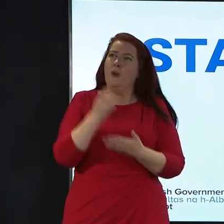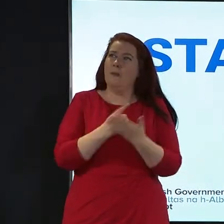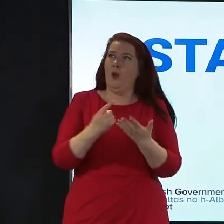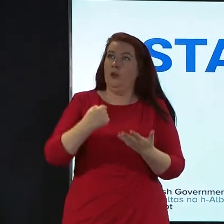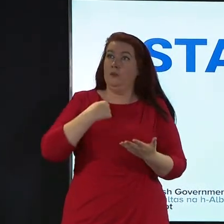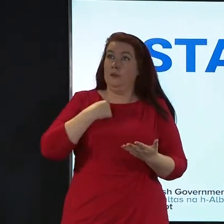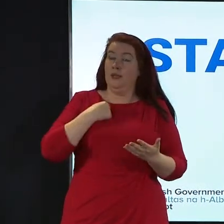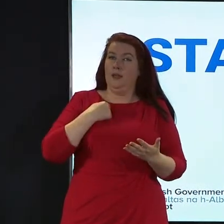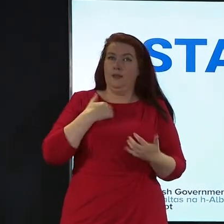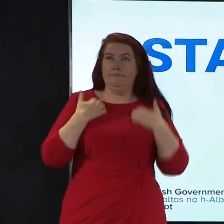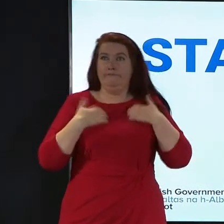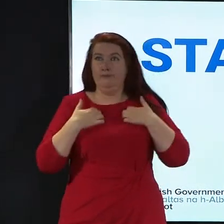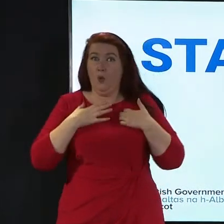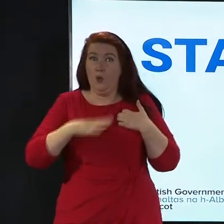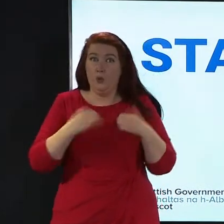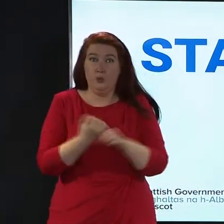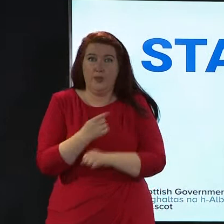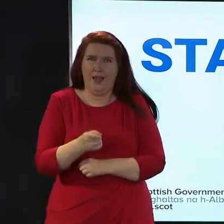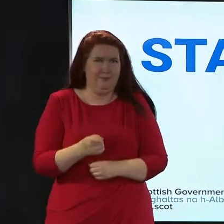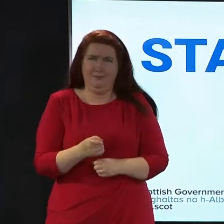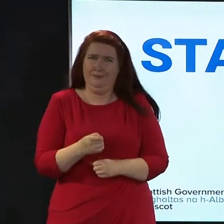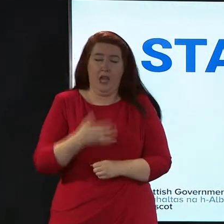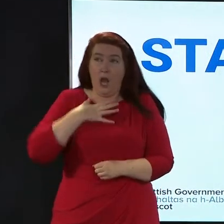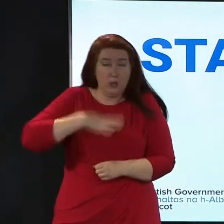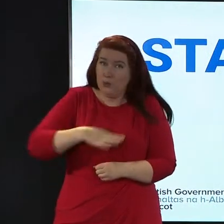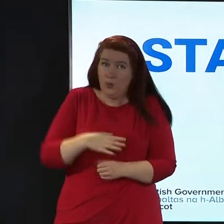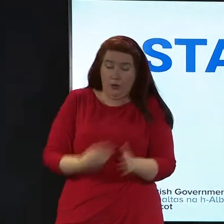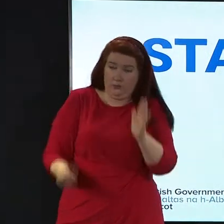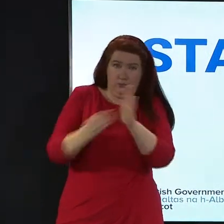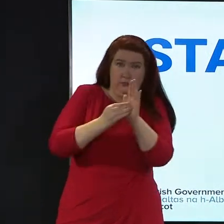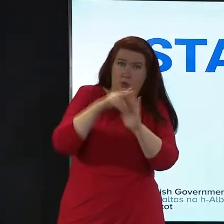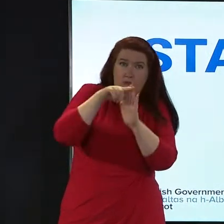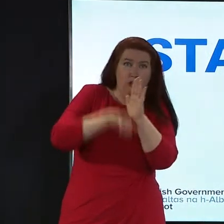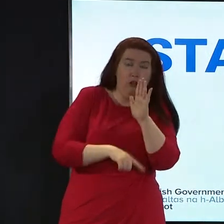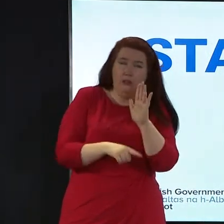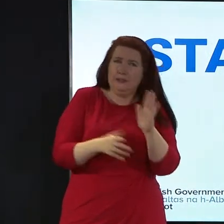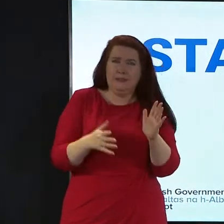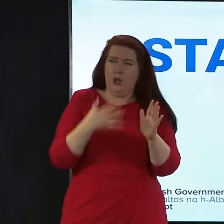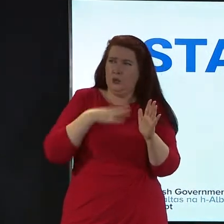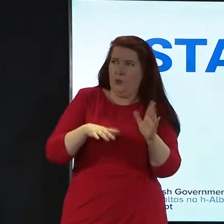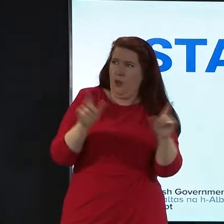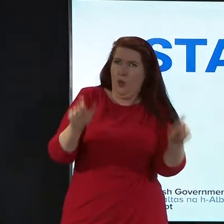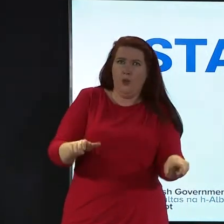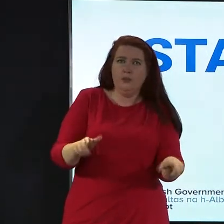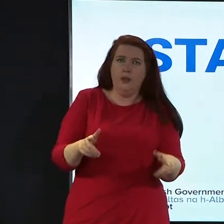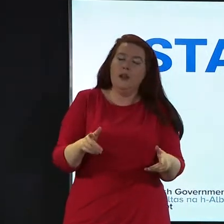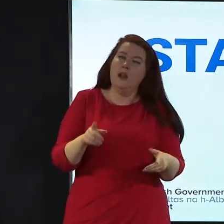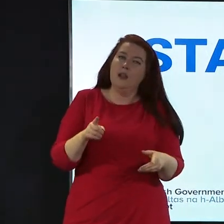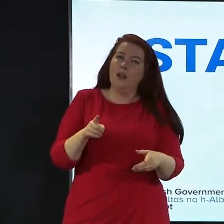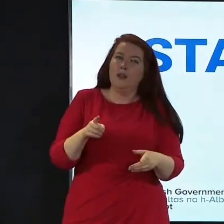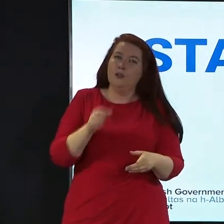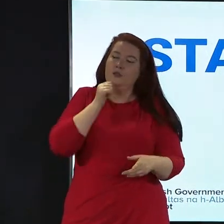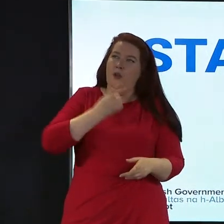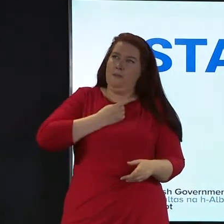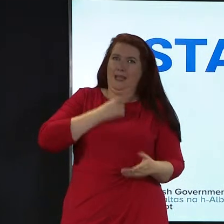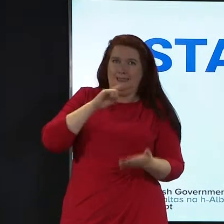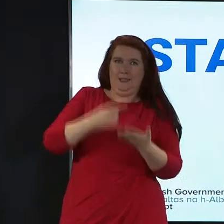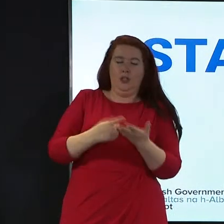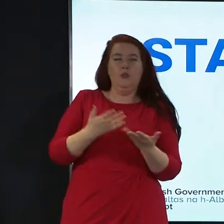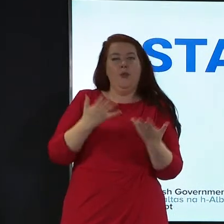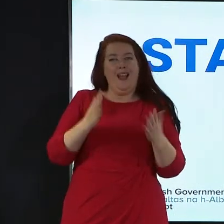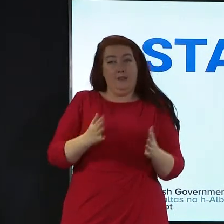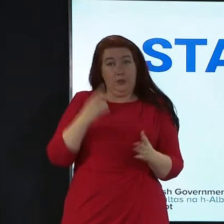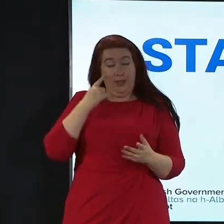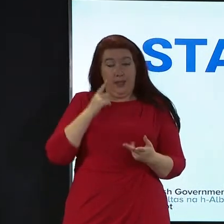that. I've never had an appetite for placing restrictions on how people live their lives. It will come down to an assessment of whether that is necessary